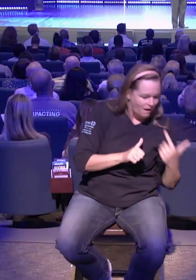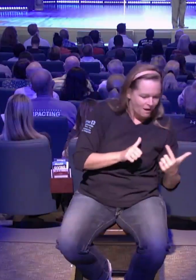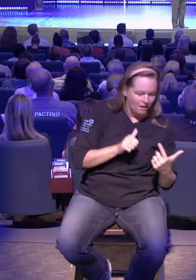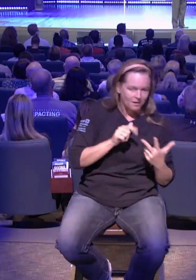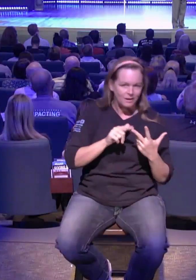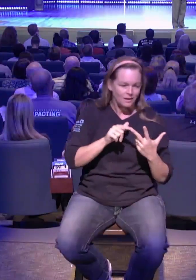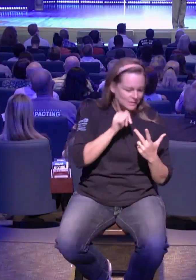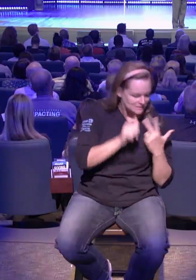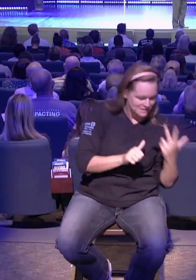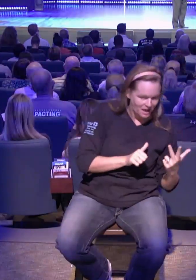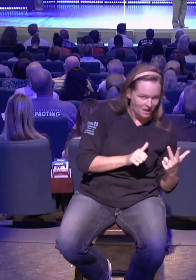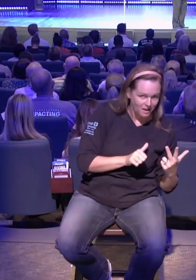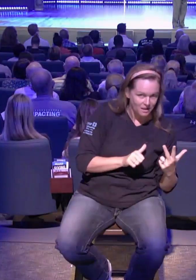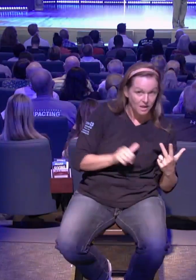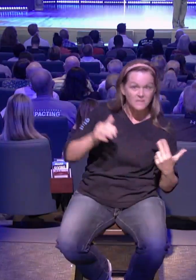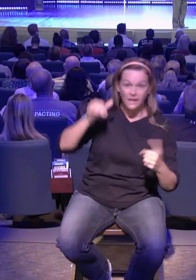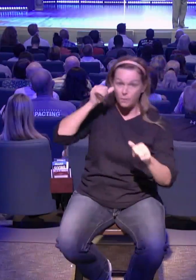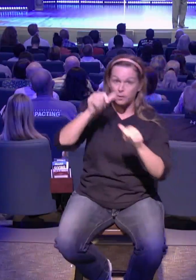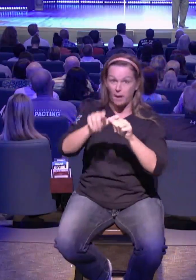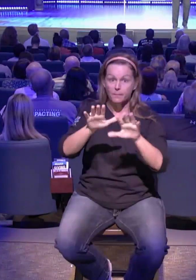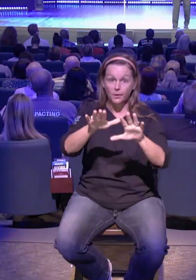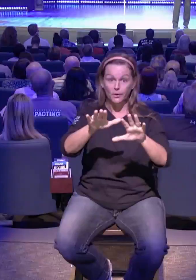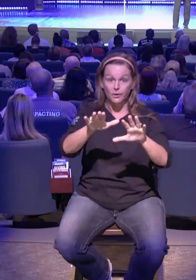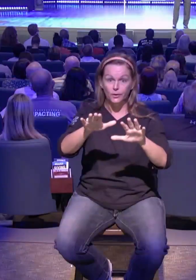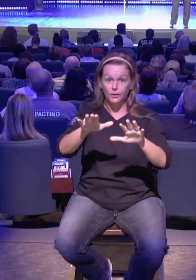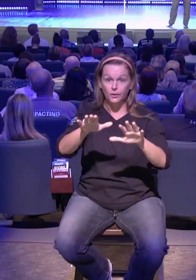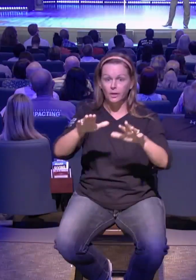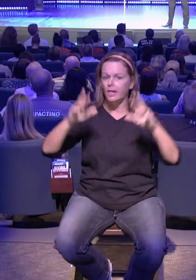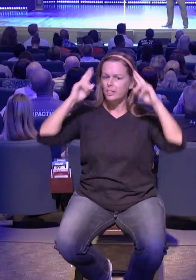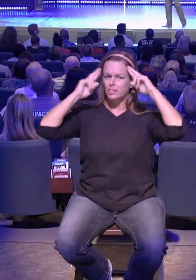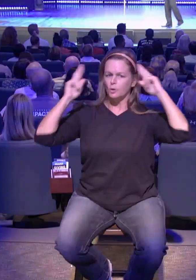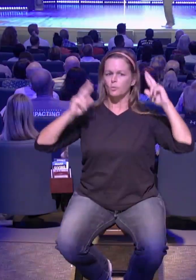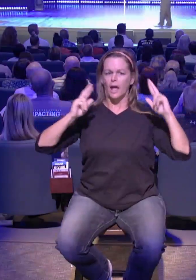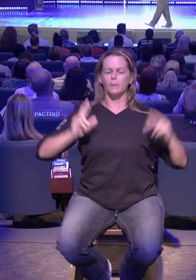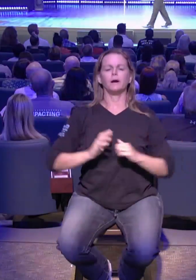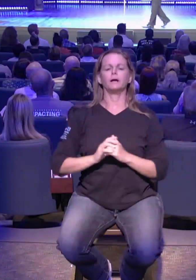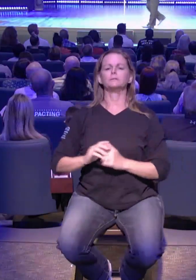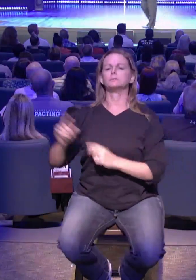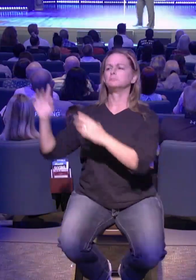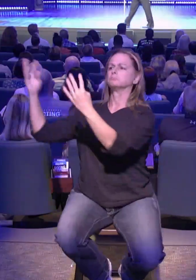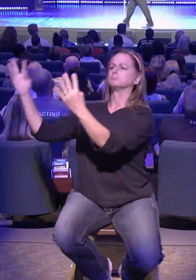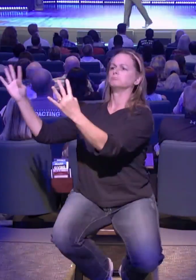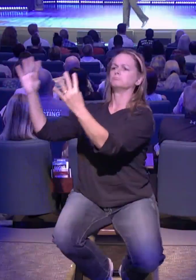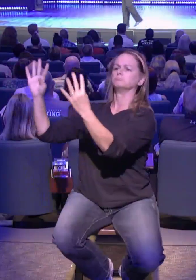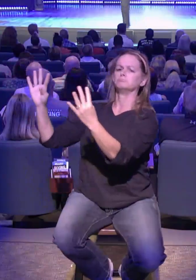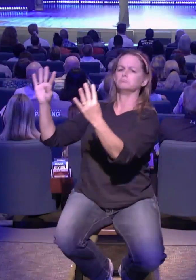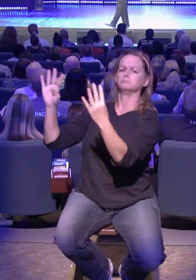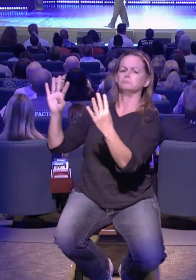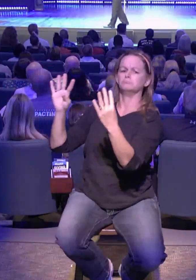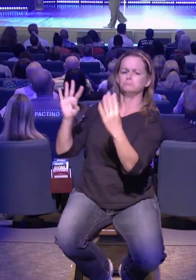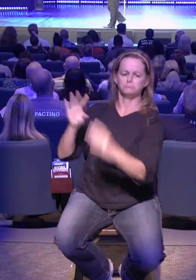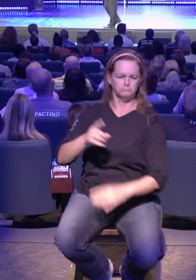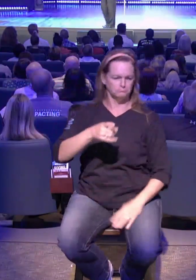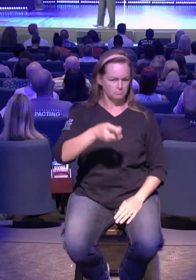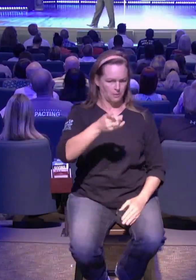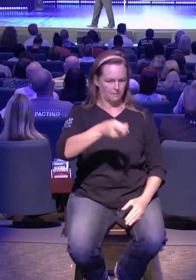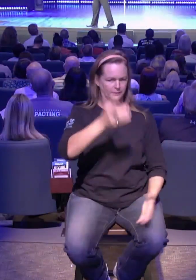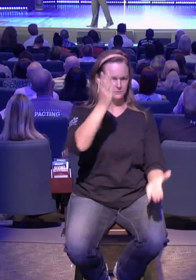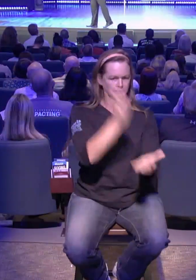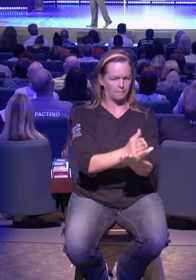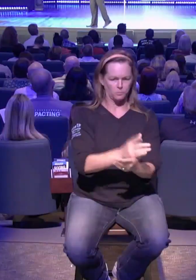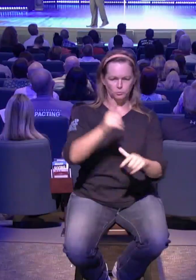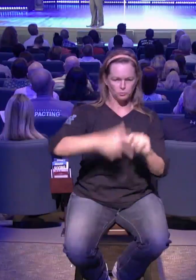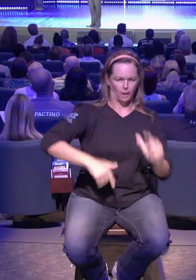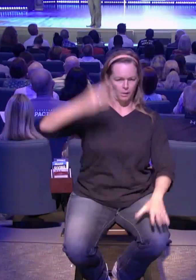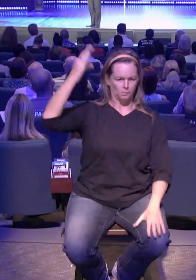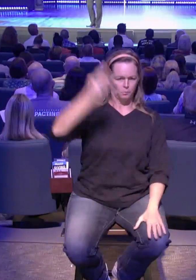the religious leaders up. All right, boys, you can't do this in the temple. They grab Peter and John, take them before the Sanhedrin, the religious elders